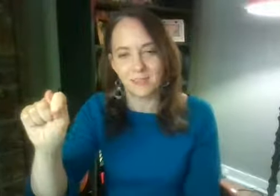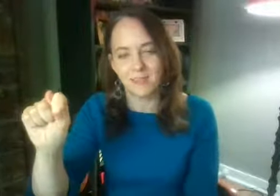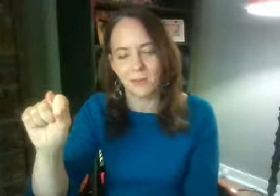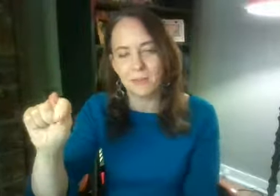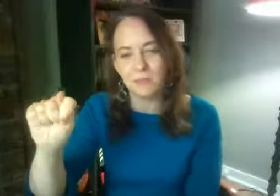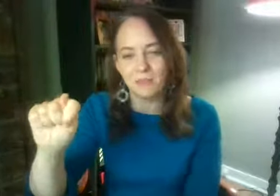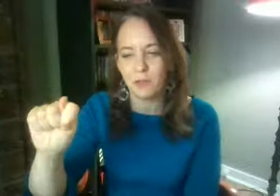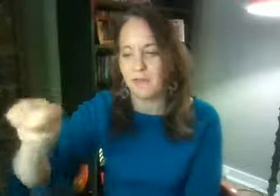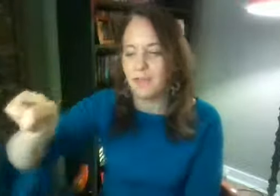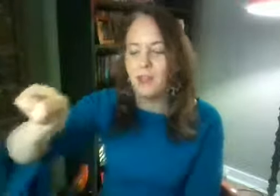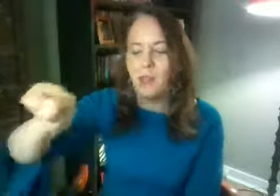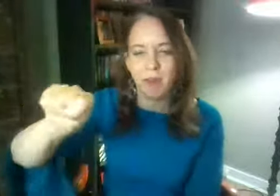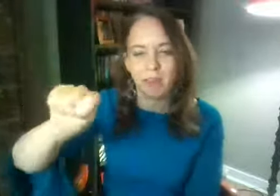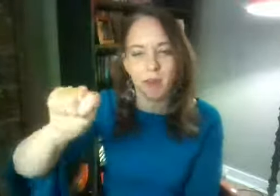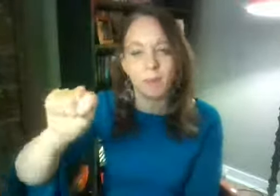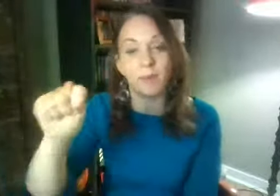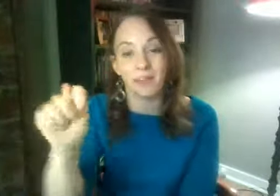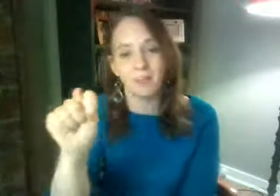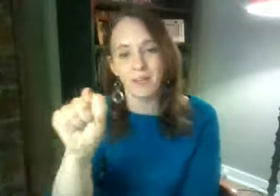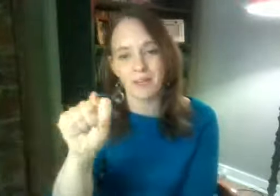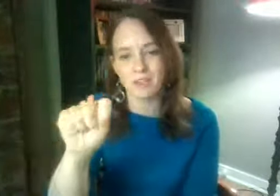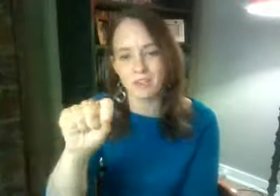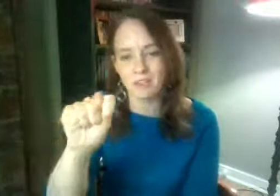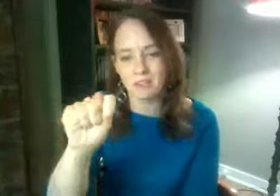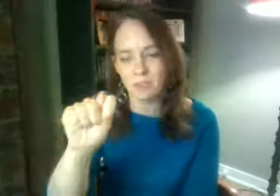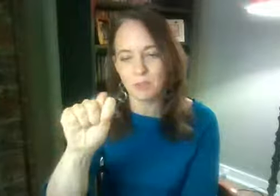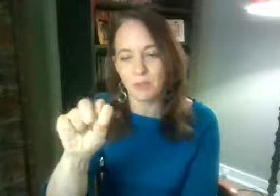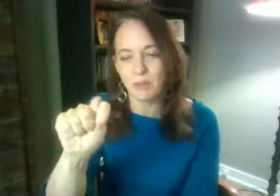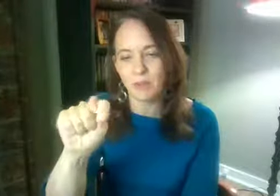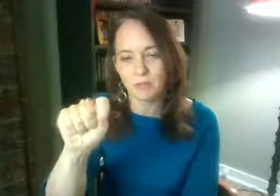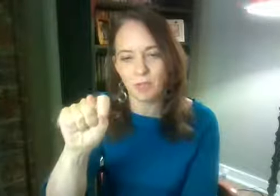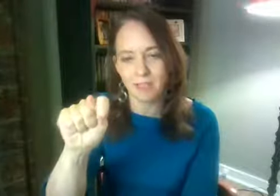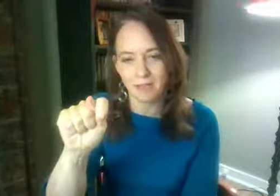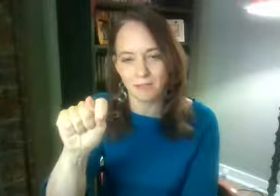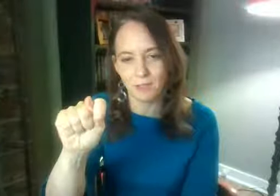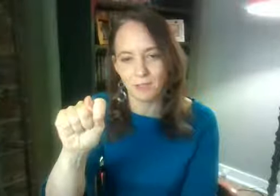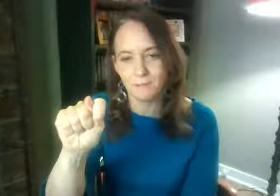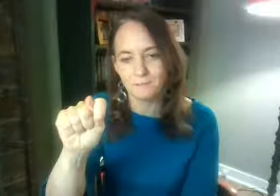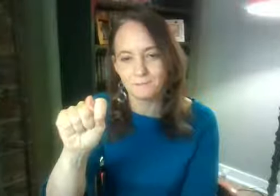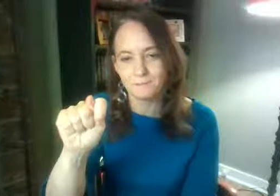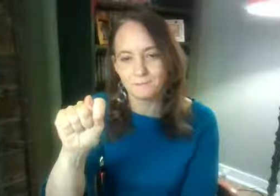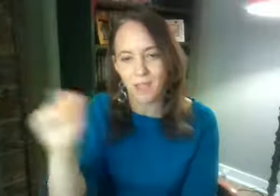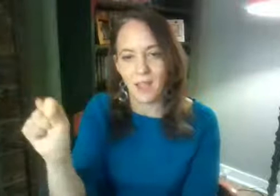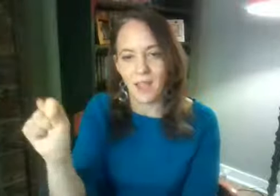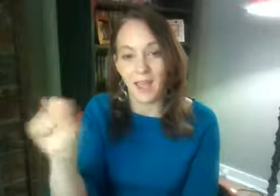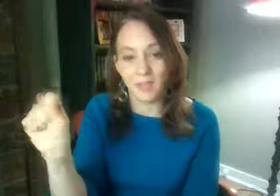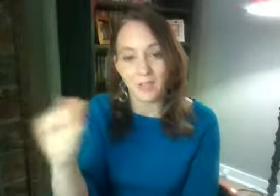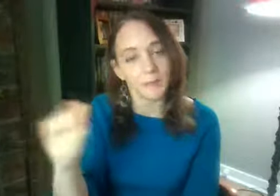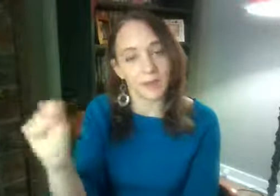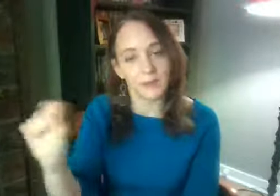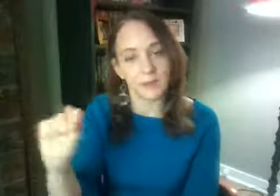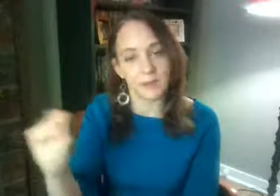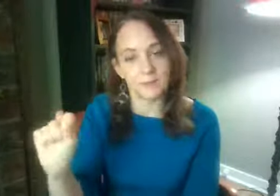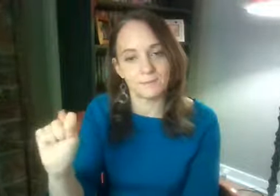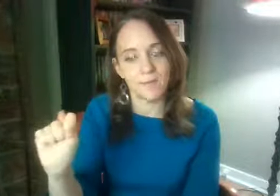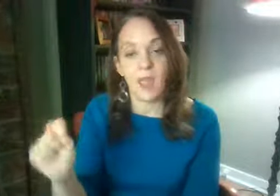Sign Language, but even if you haven't, my thumb on my dominant hand is just tucked in between my first finger and my second finger, and then I shake it back and forth.